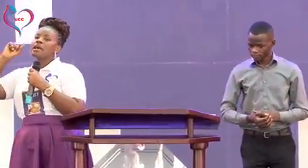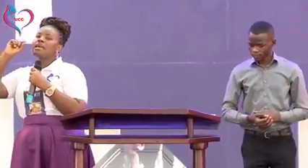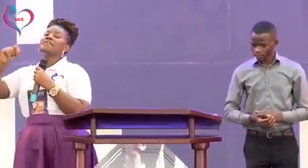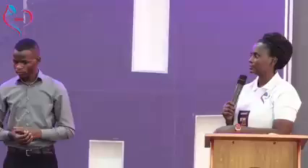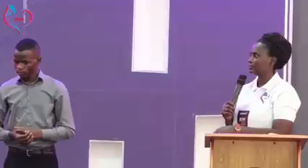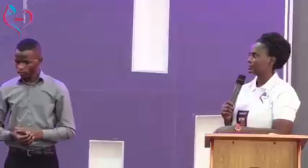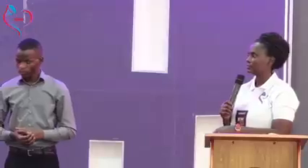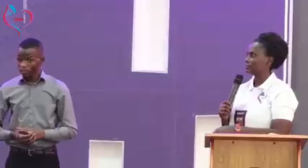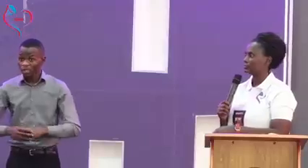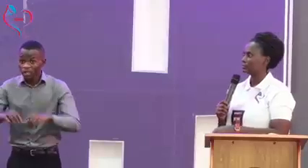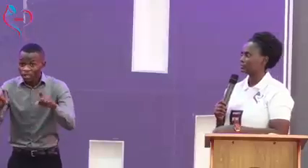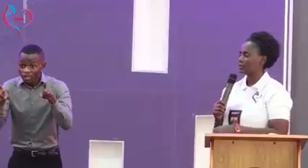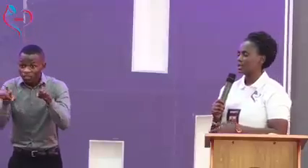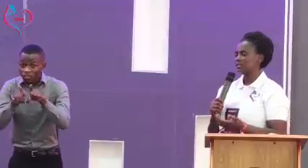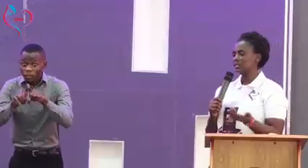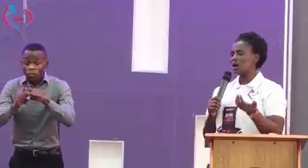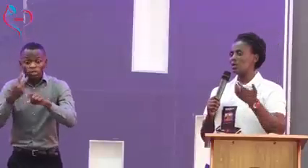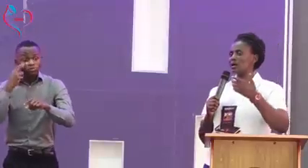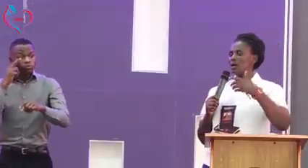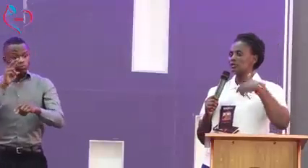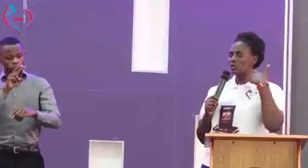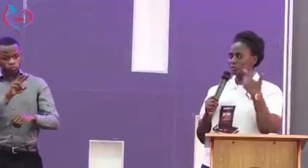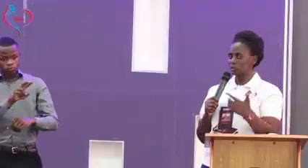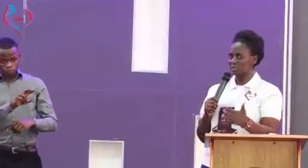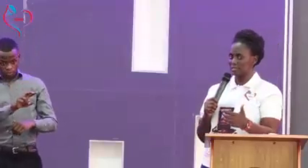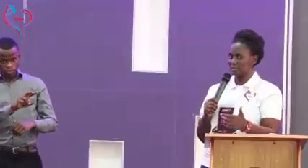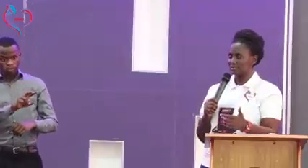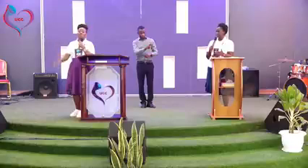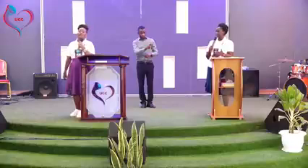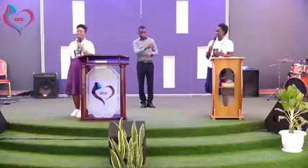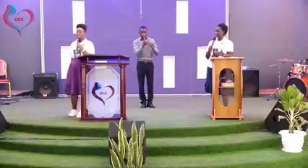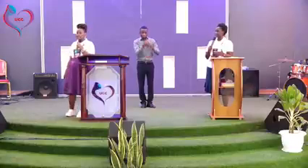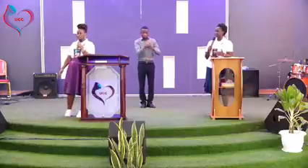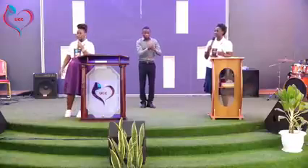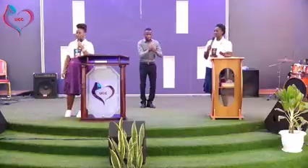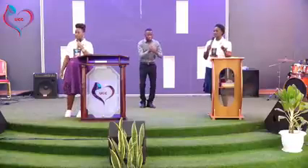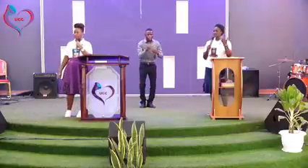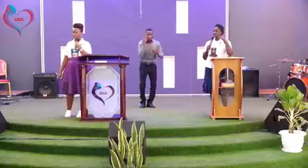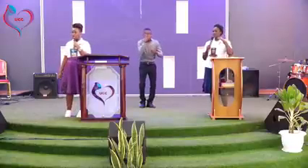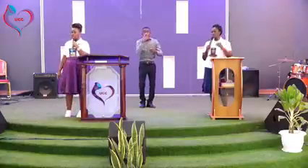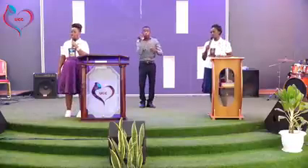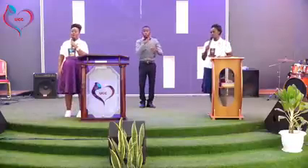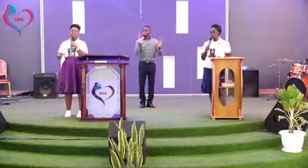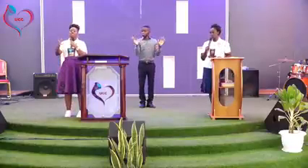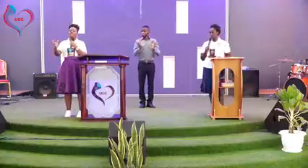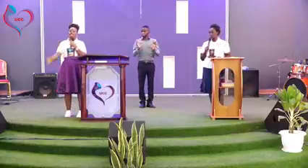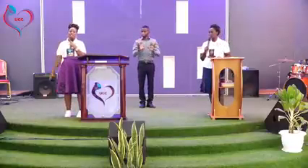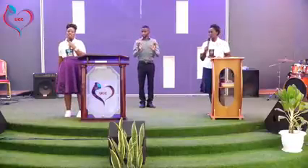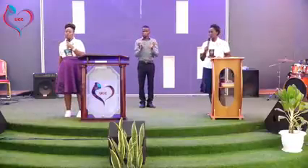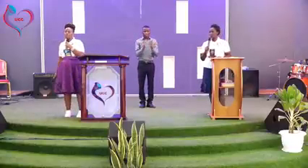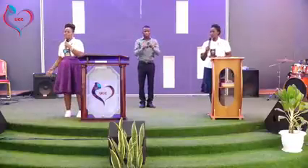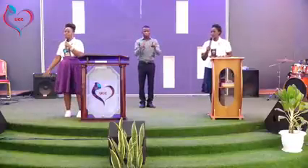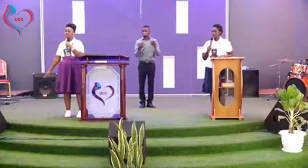that even when you looked at him, ntinewa kwadenga alingo mutuno ulide. He was not handsome. Yalitalabika bulungi. He was not